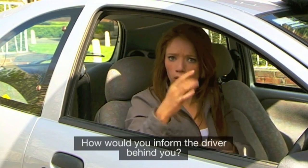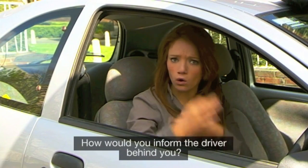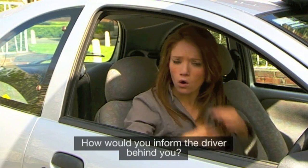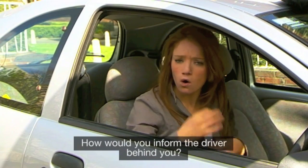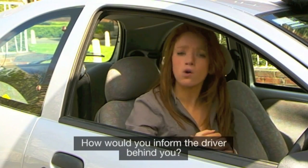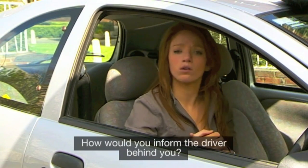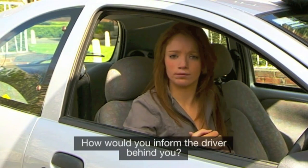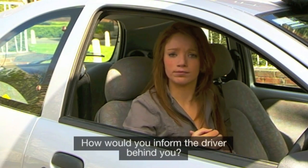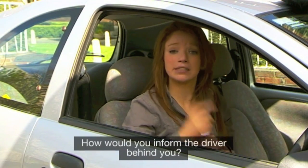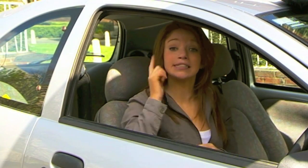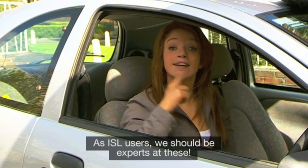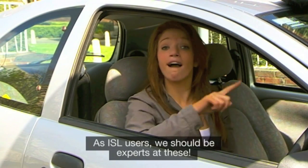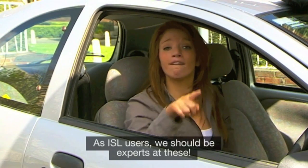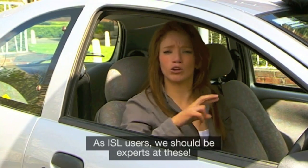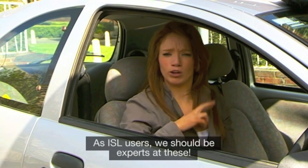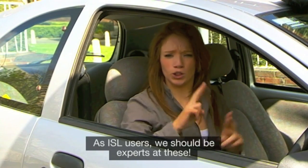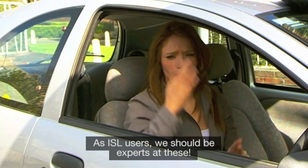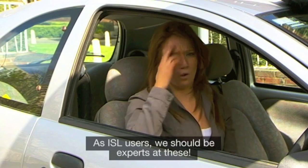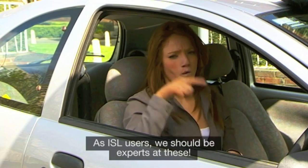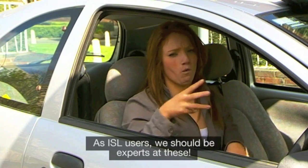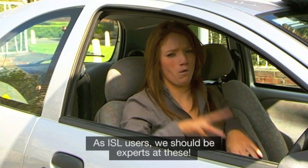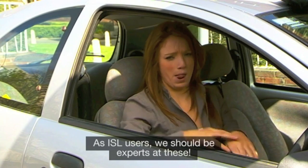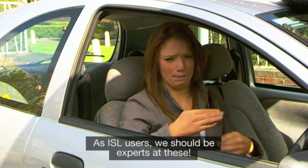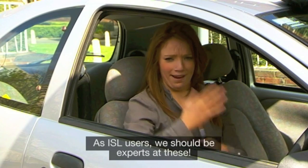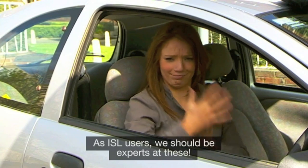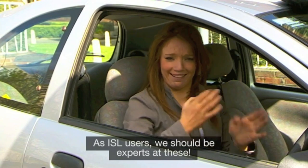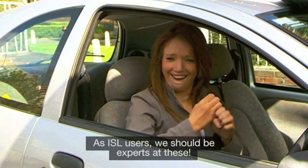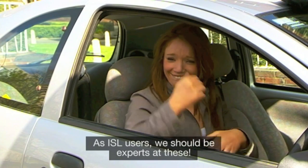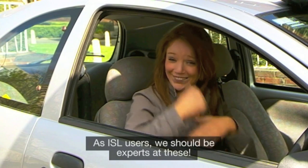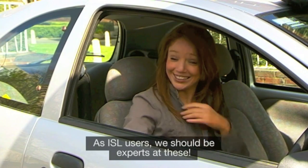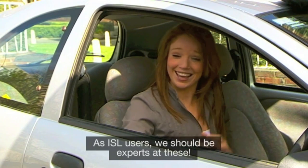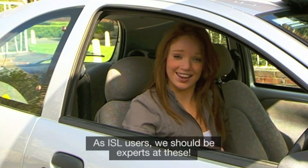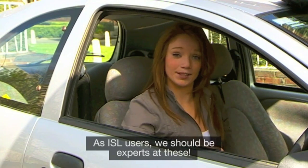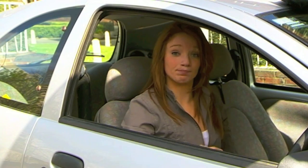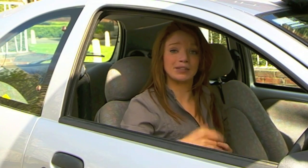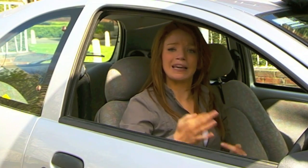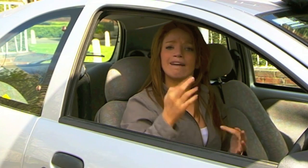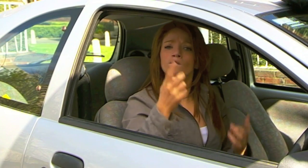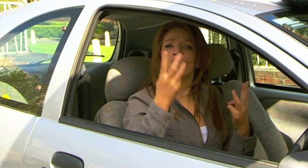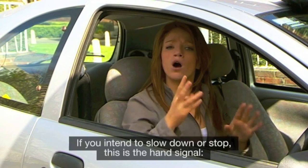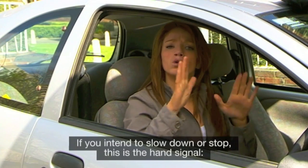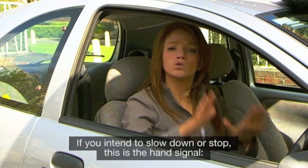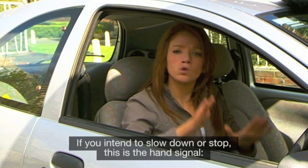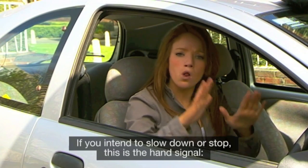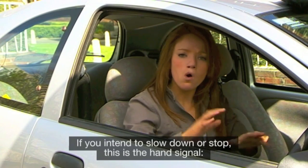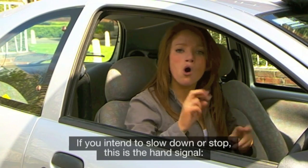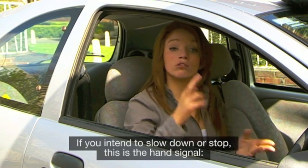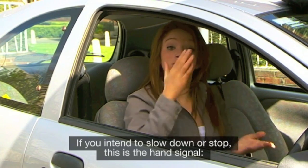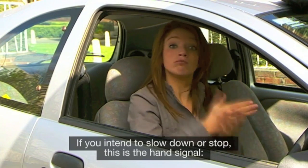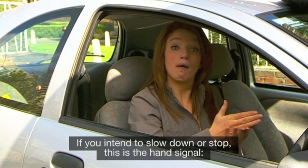you? As ISL users, we should be experts at these. If you intend to slow down or stop,